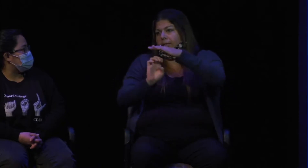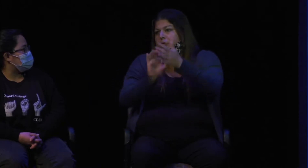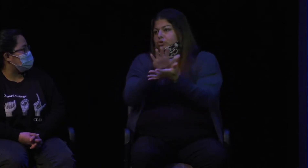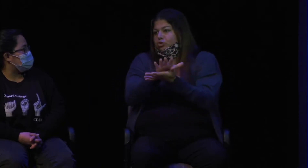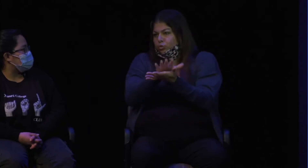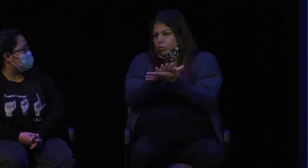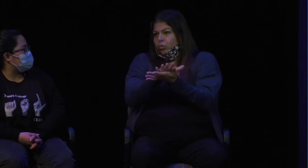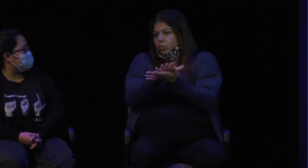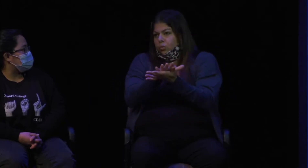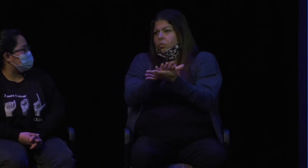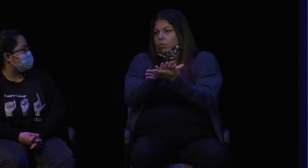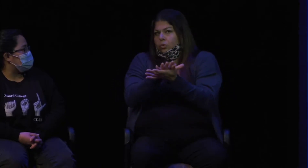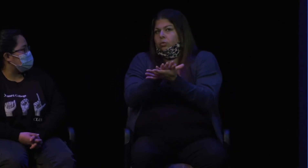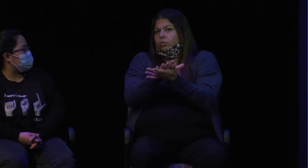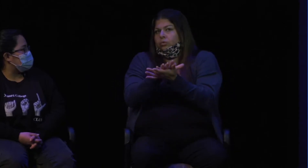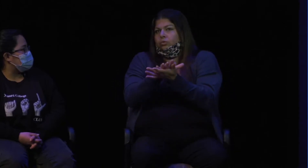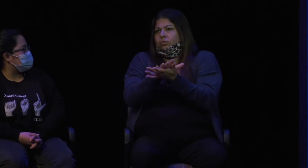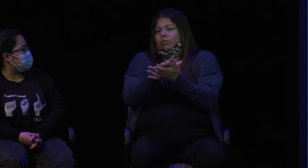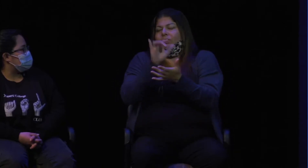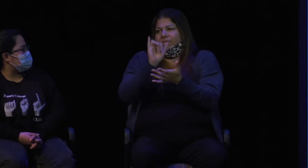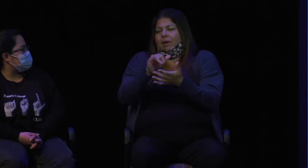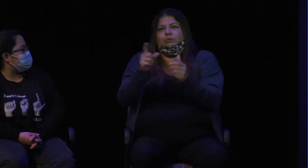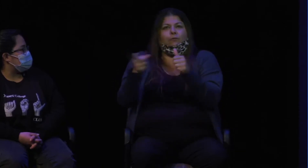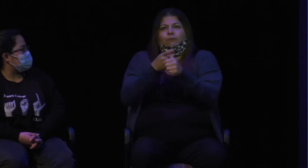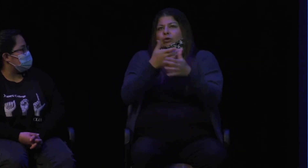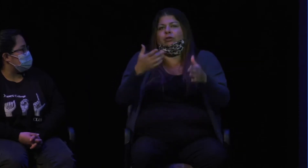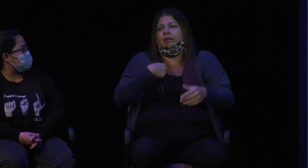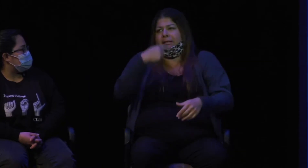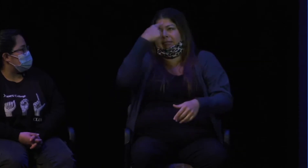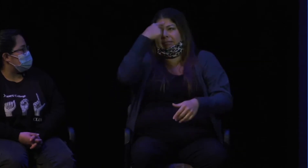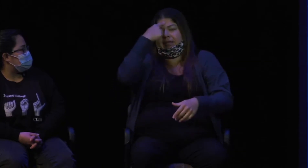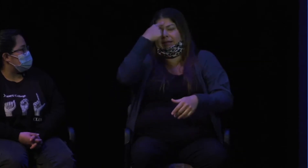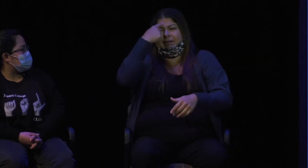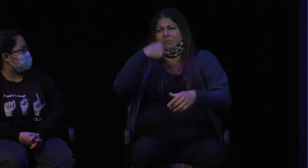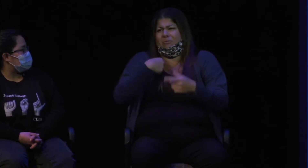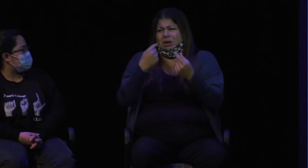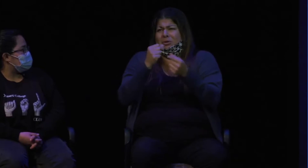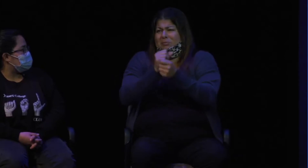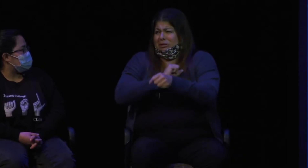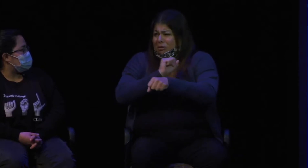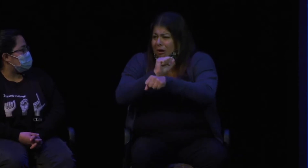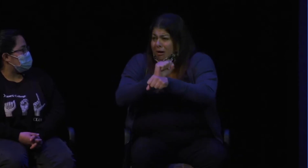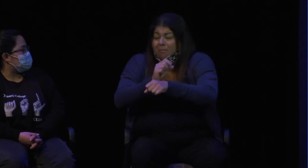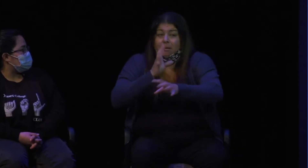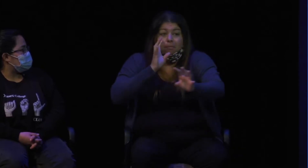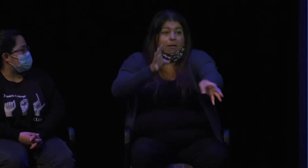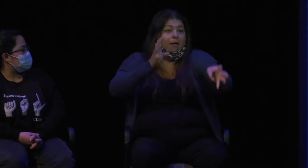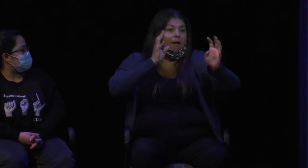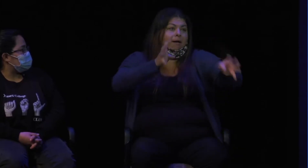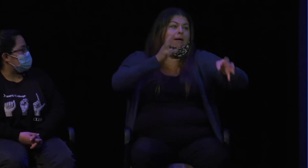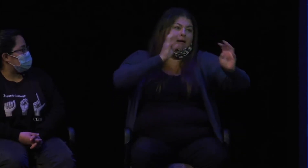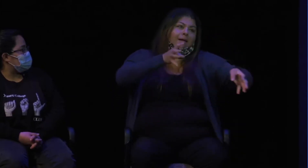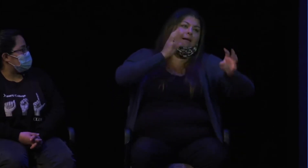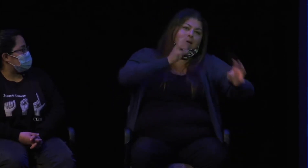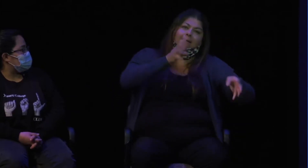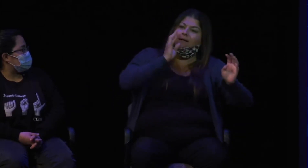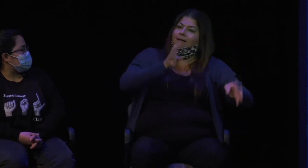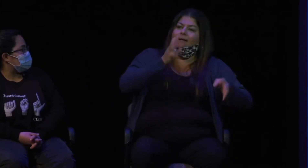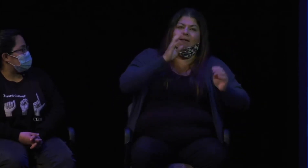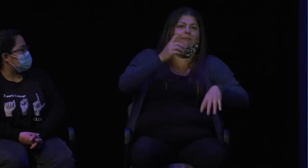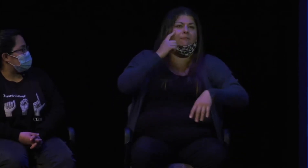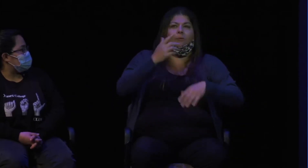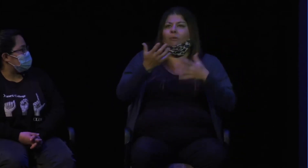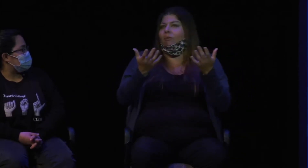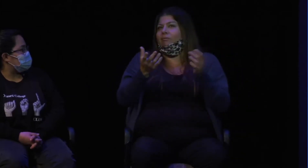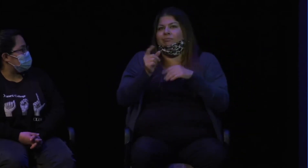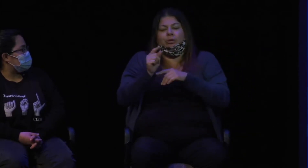time, I was an interpreter for an elementary school. And that's the first thing I thought. My job, what about my